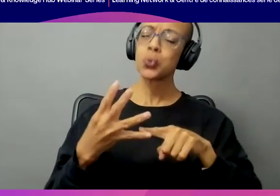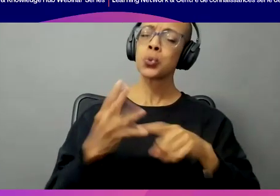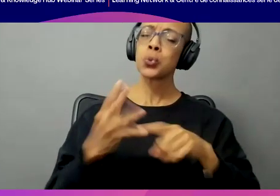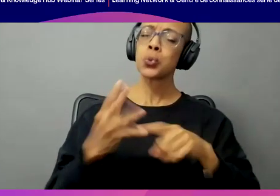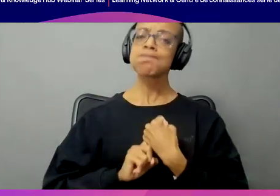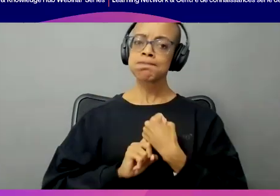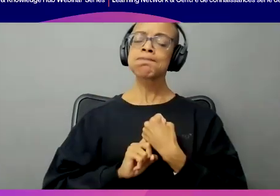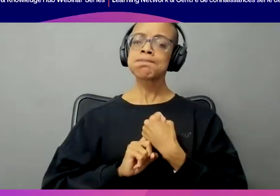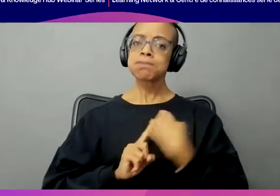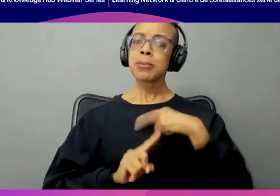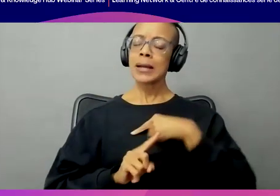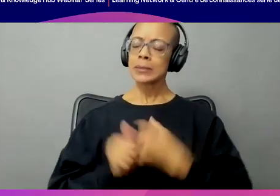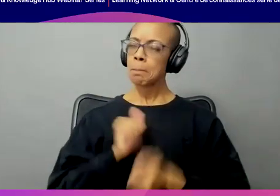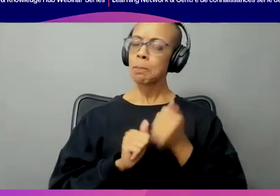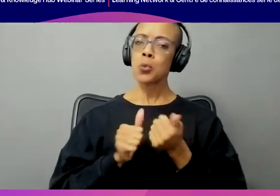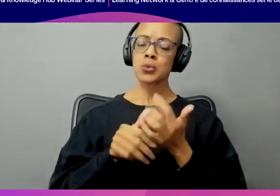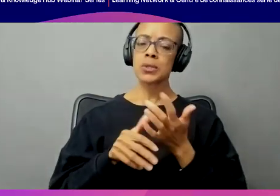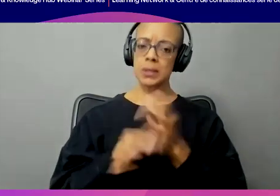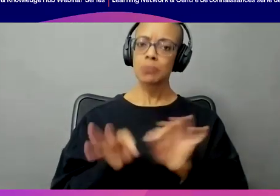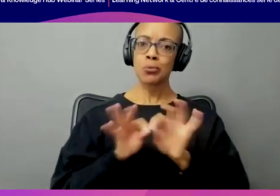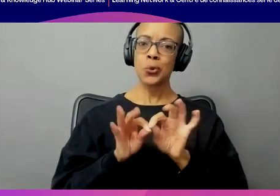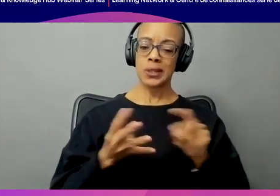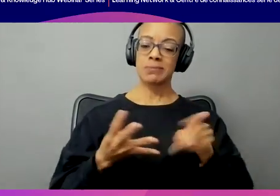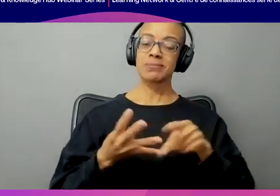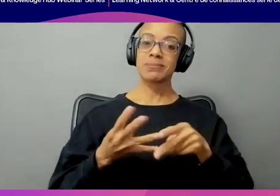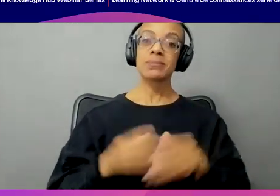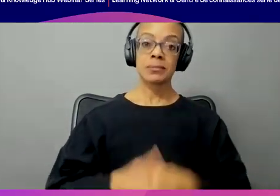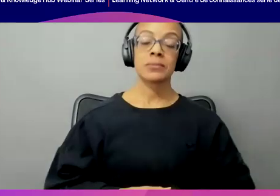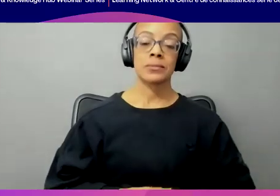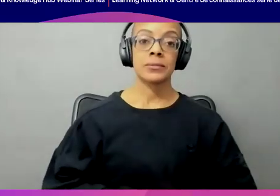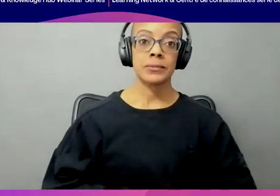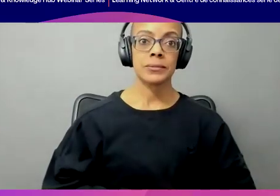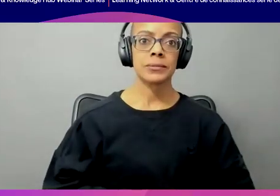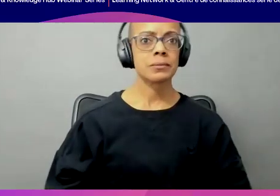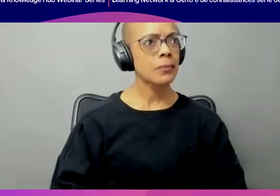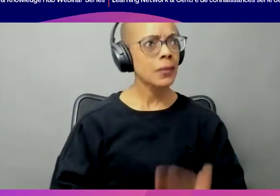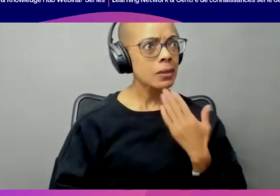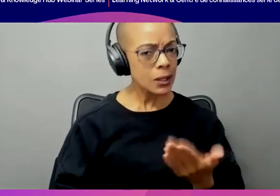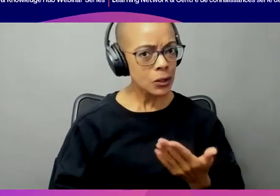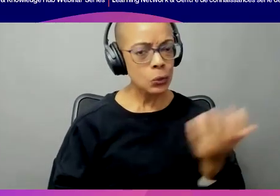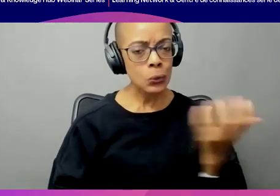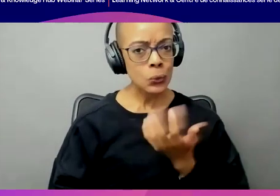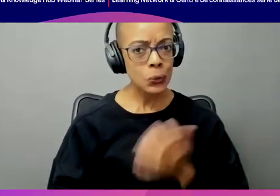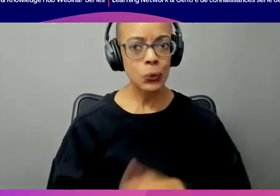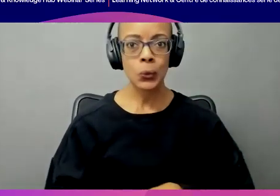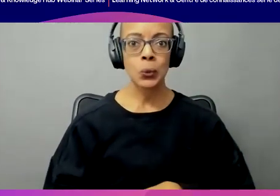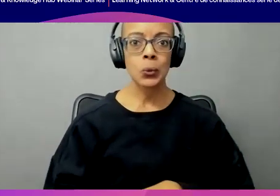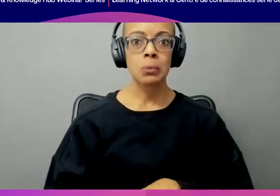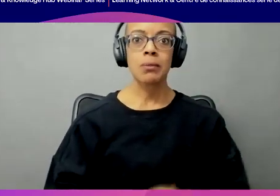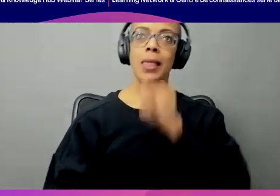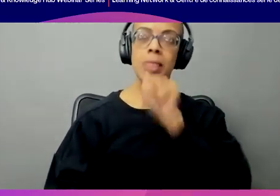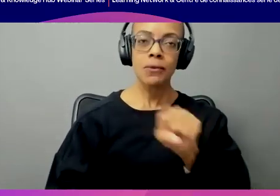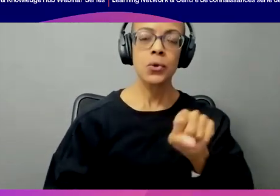ethics committee. Yeah, thank you so much. And I always love being able to go back and